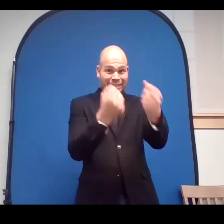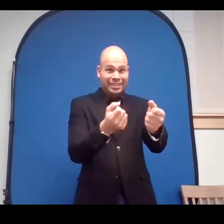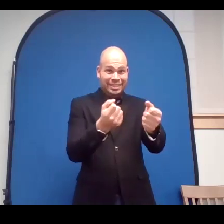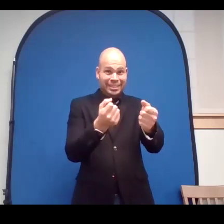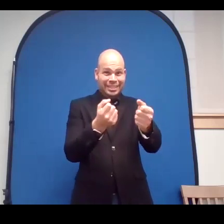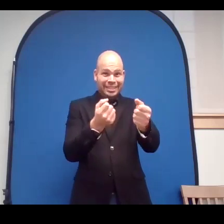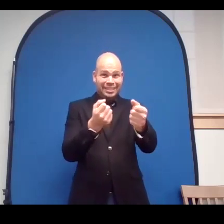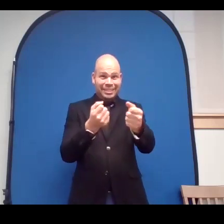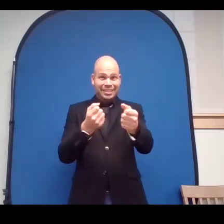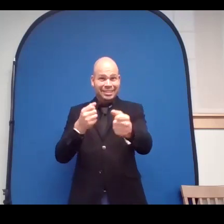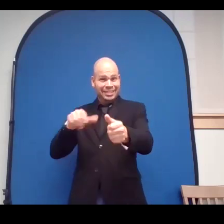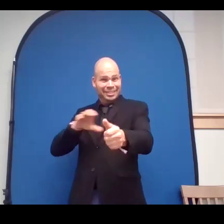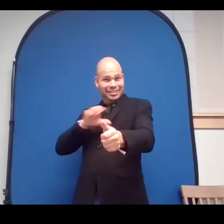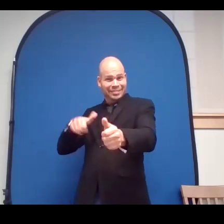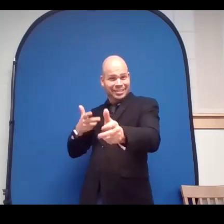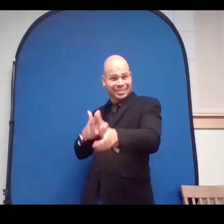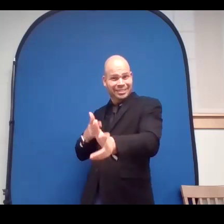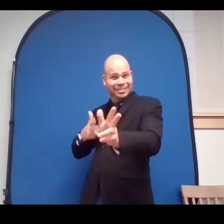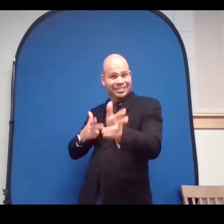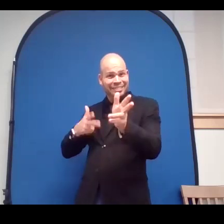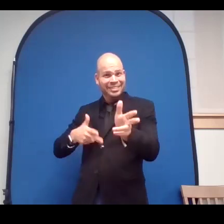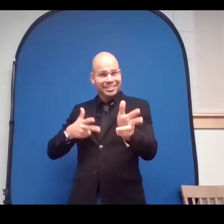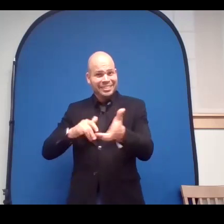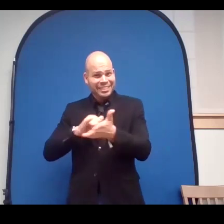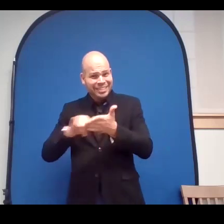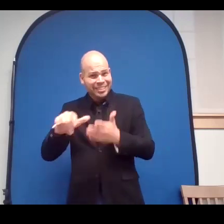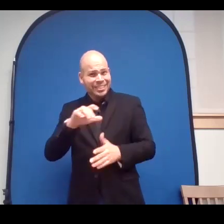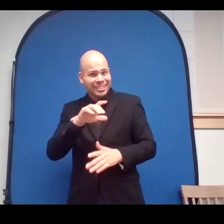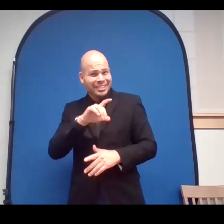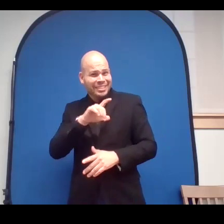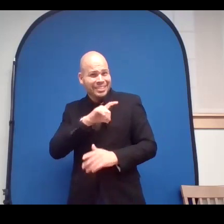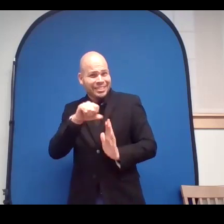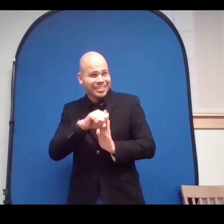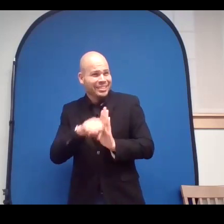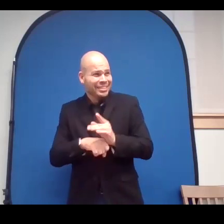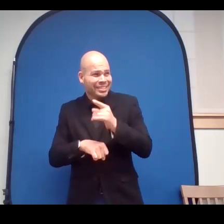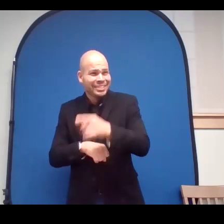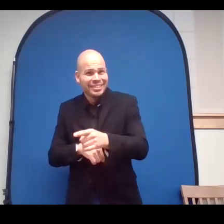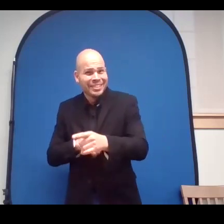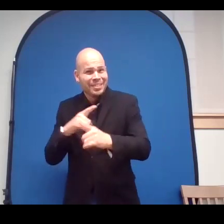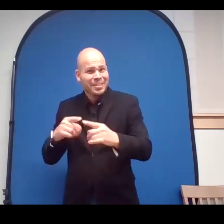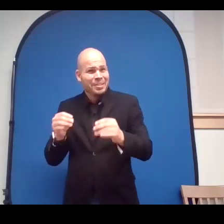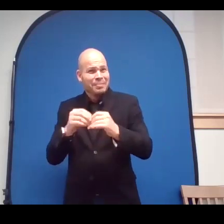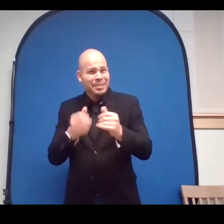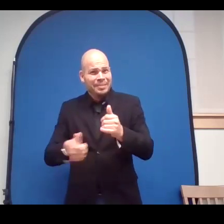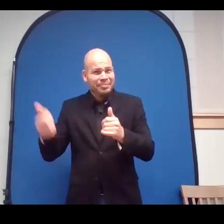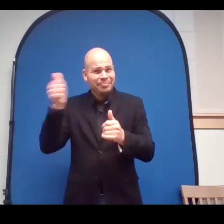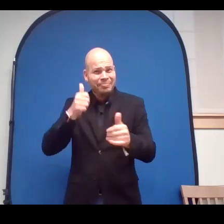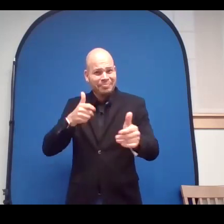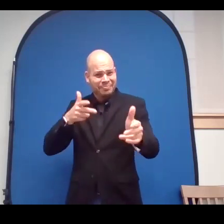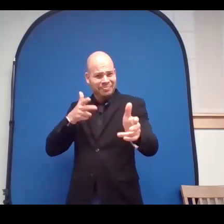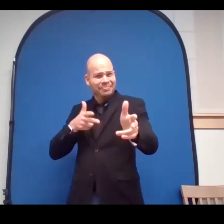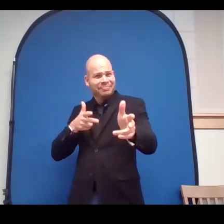then New York State Police following them. Yes, sir. So that's pretty significant, isn't it?